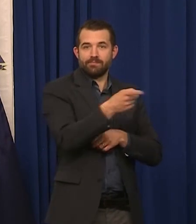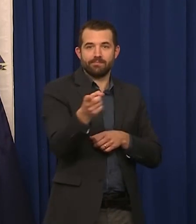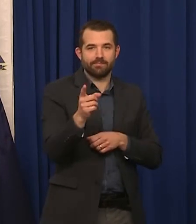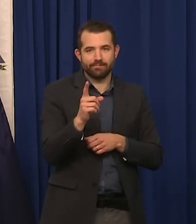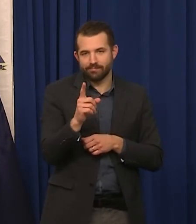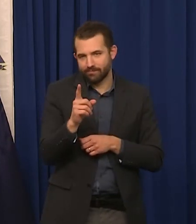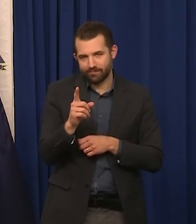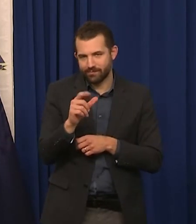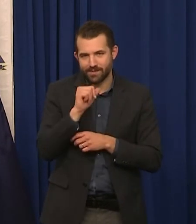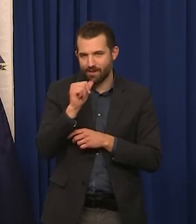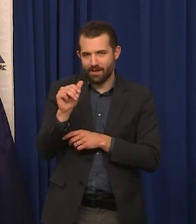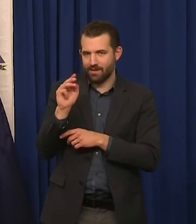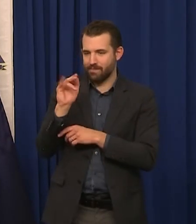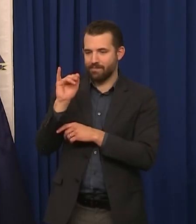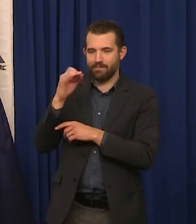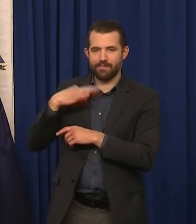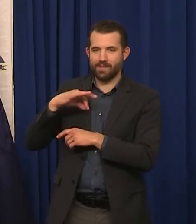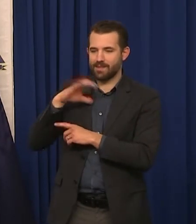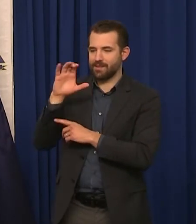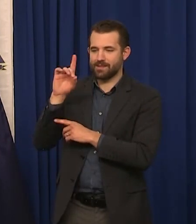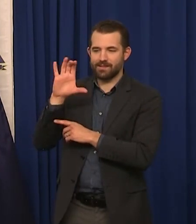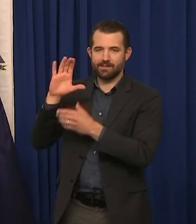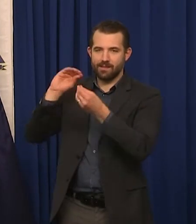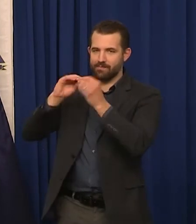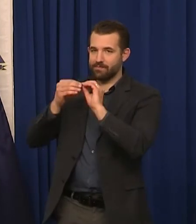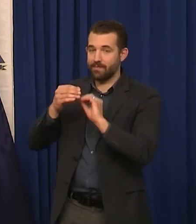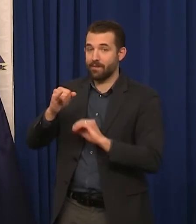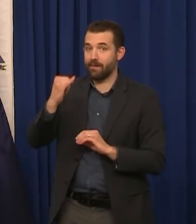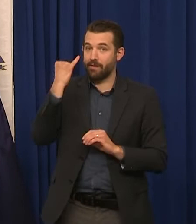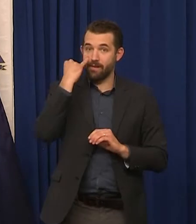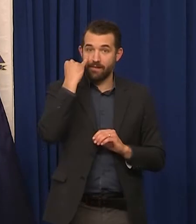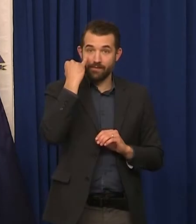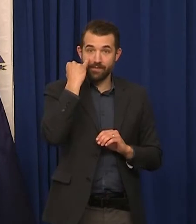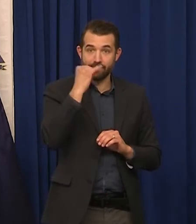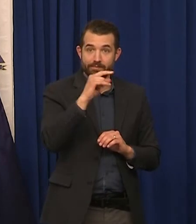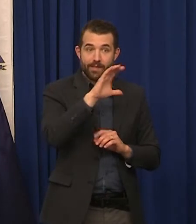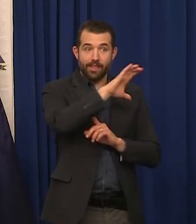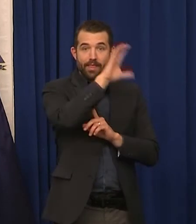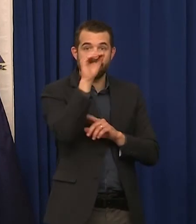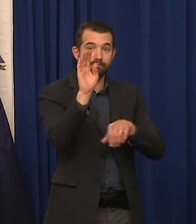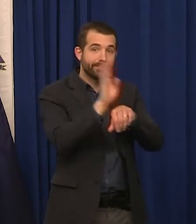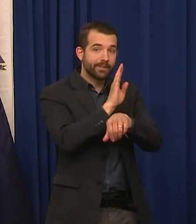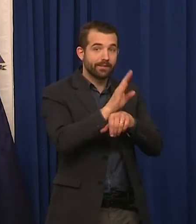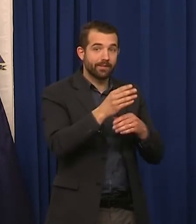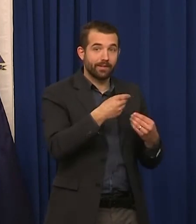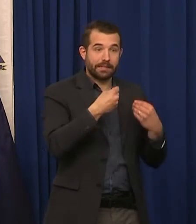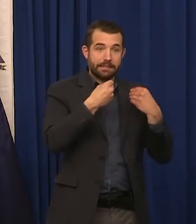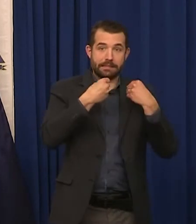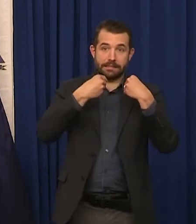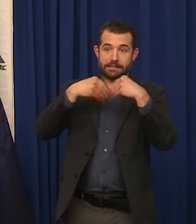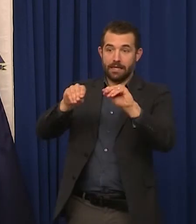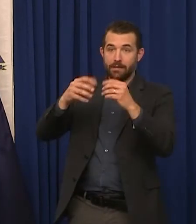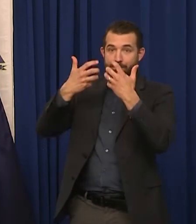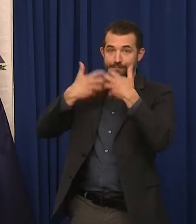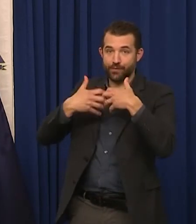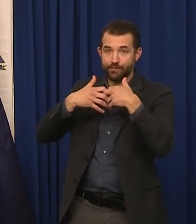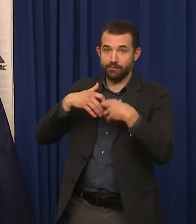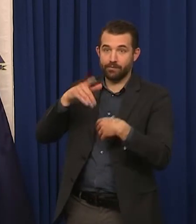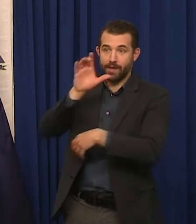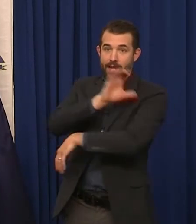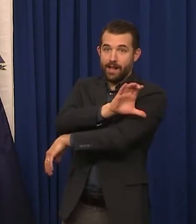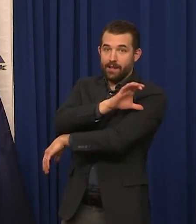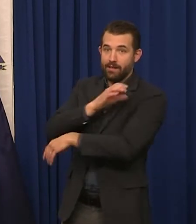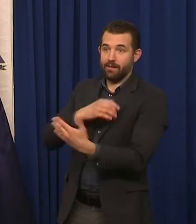if testing company X sells a testing machine to a clinic in Waterville, Maine CDC